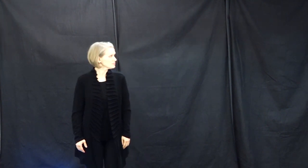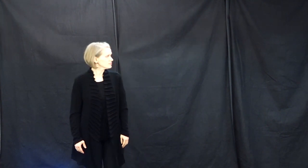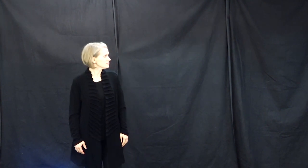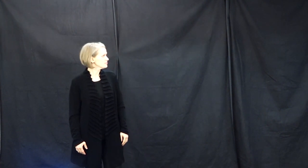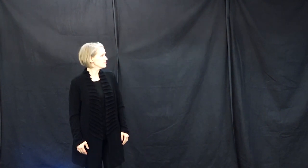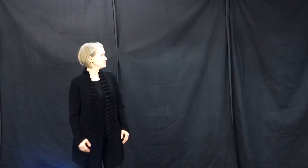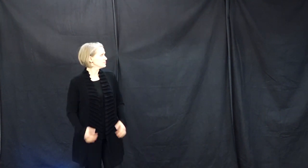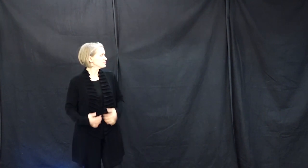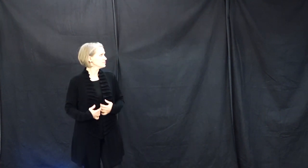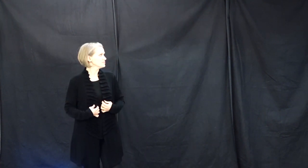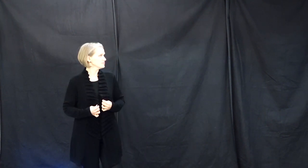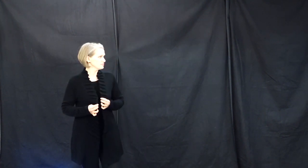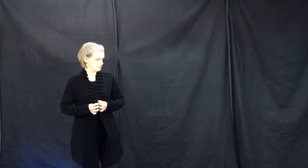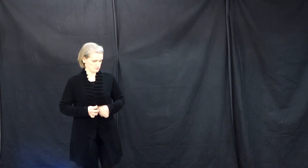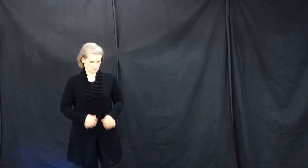did we have? Oh, yeah, we did. Yeah. Okay.